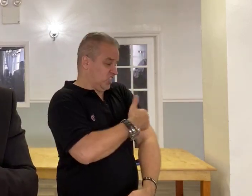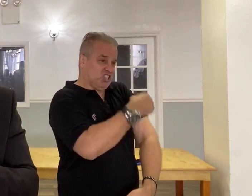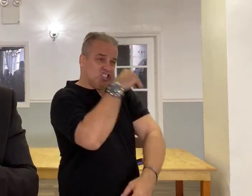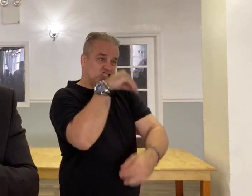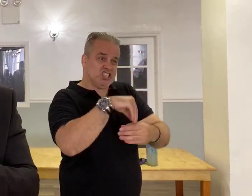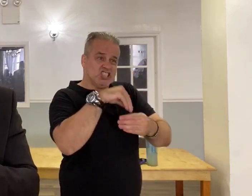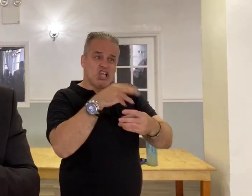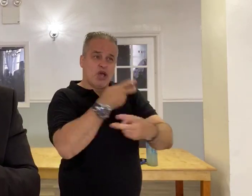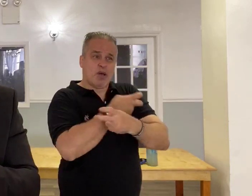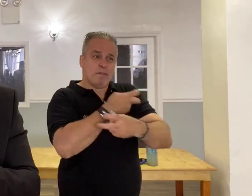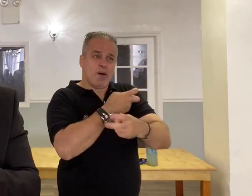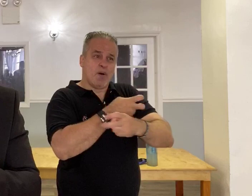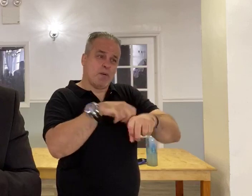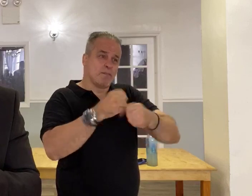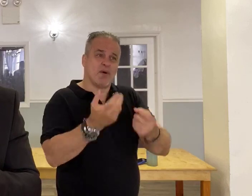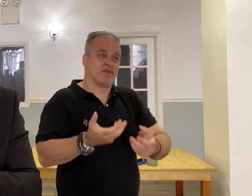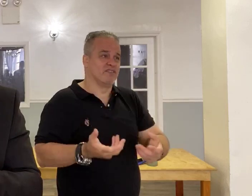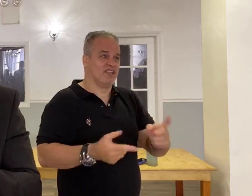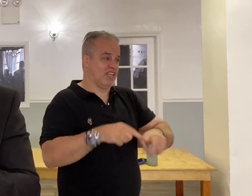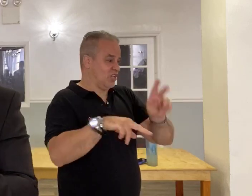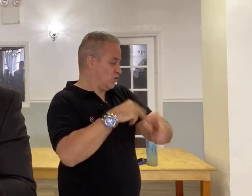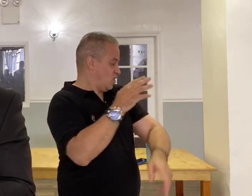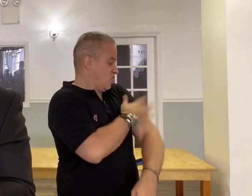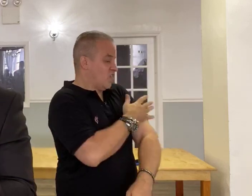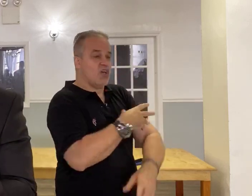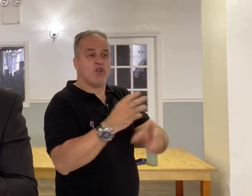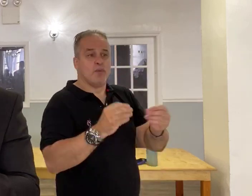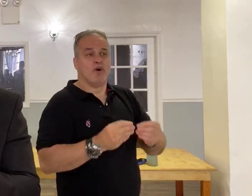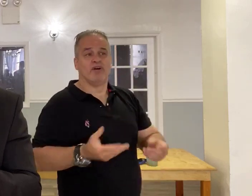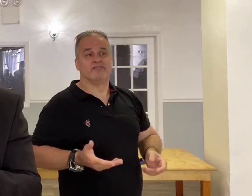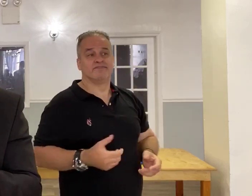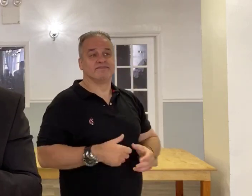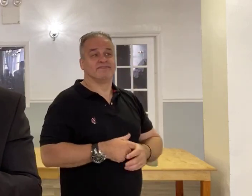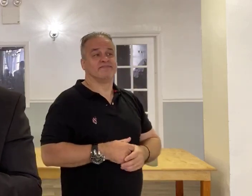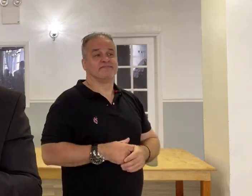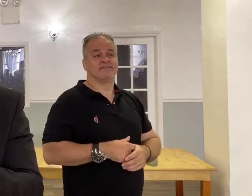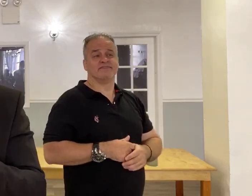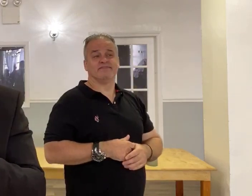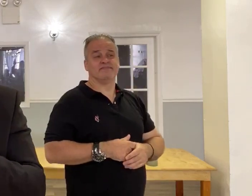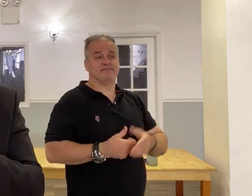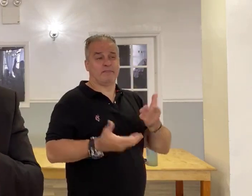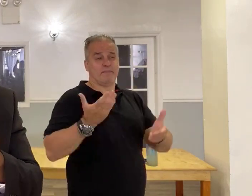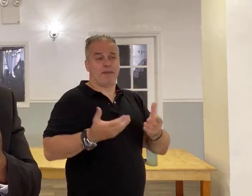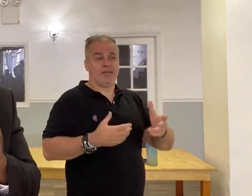shattered. It's nothing. You can't use that arm. The devil says, no. Okay.